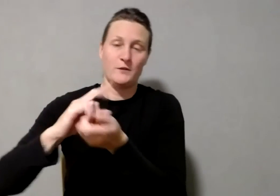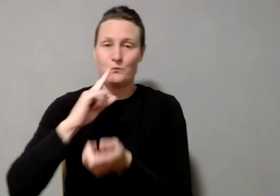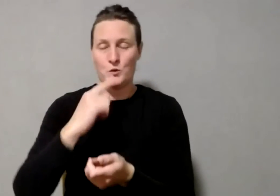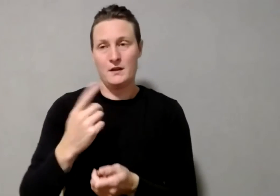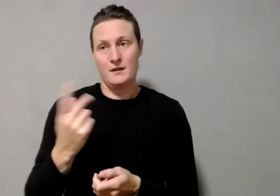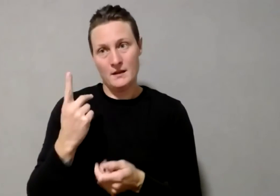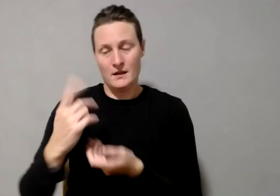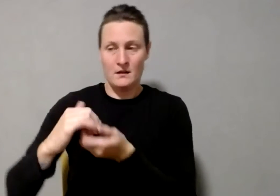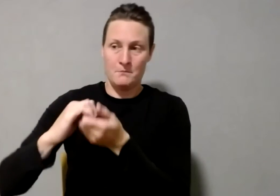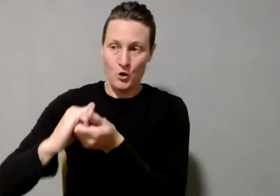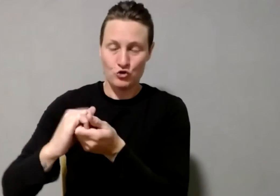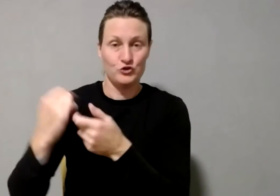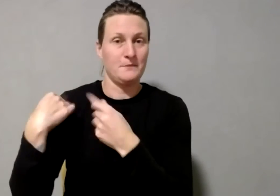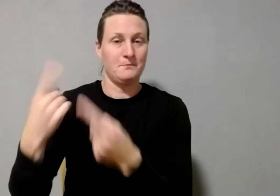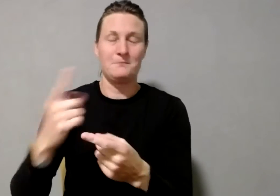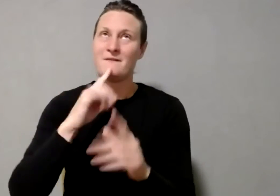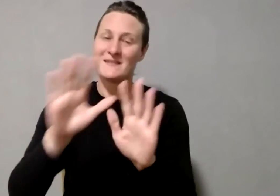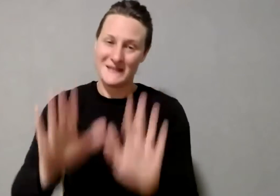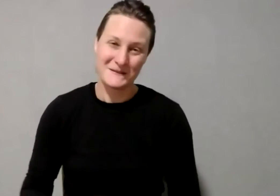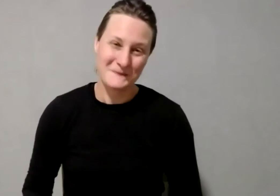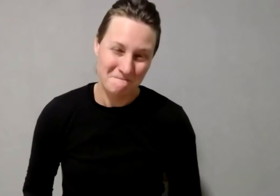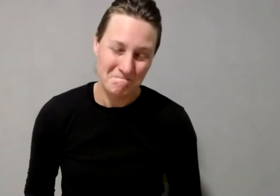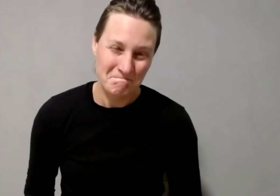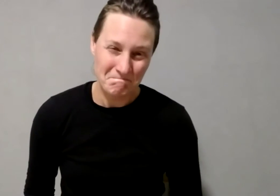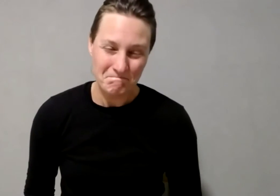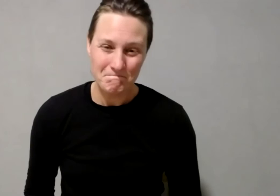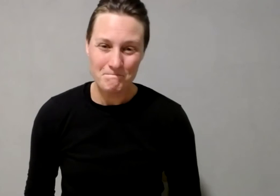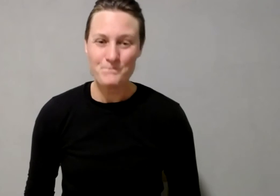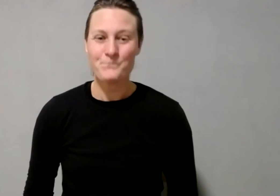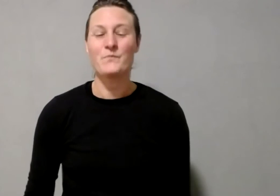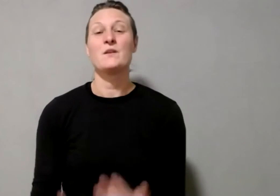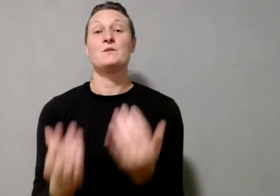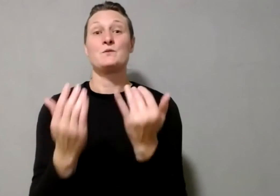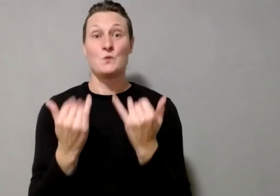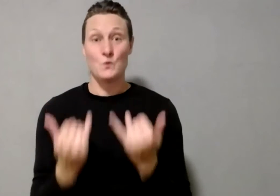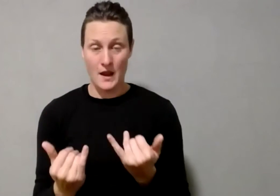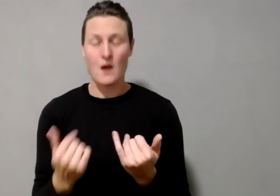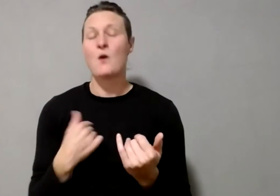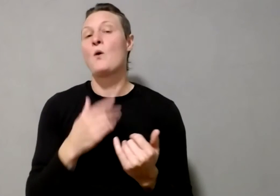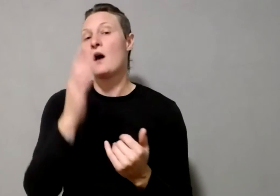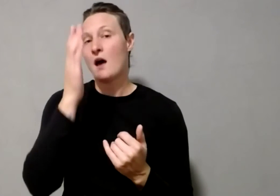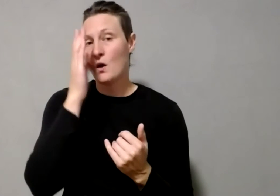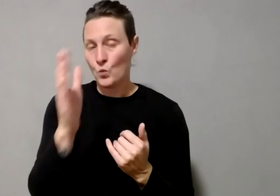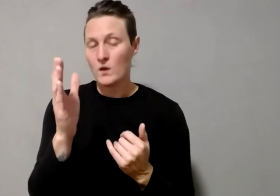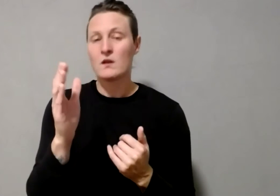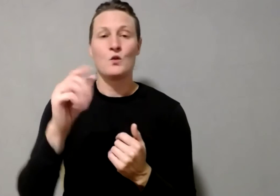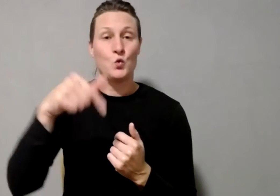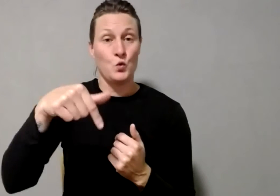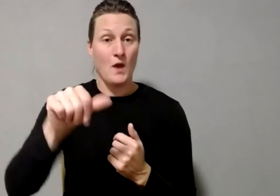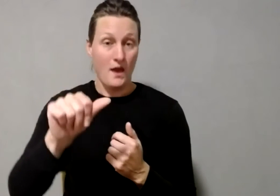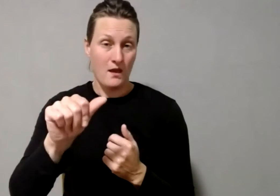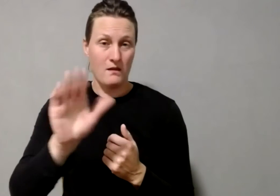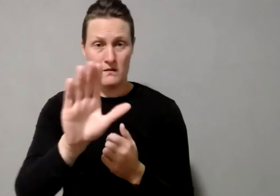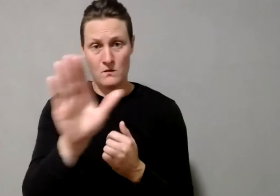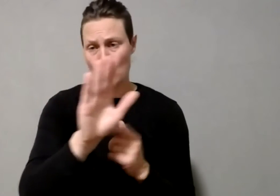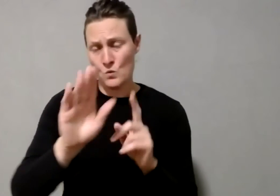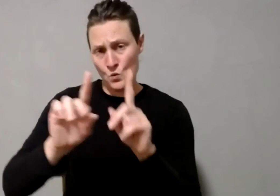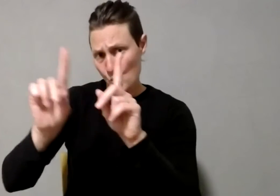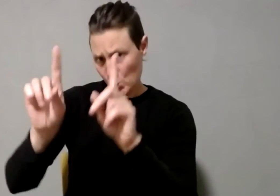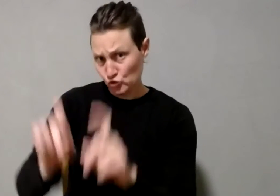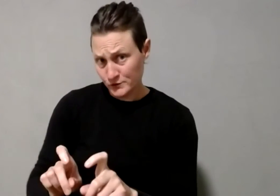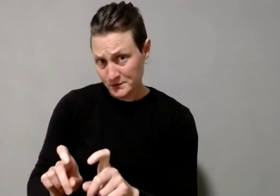great. So I want to just open up the questions before I sort of ask you to